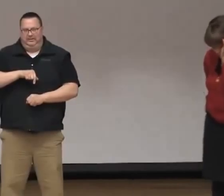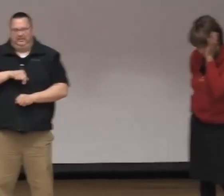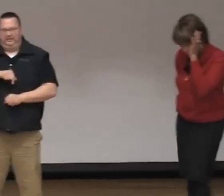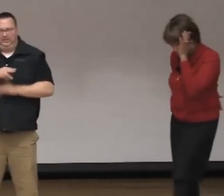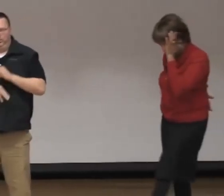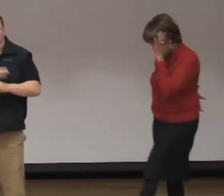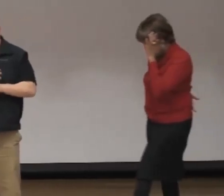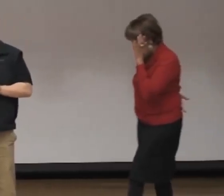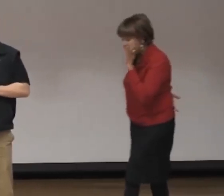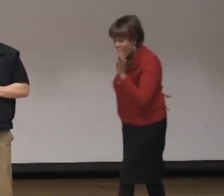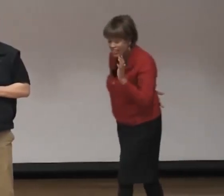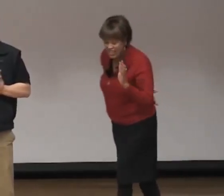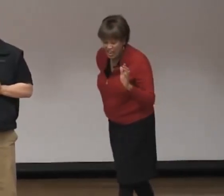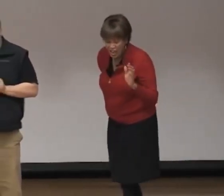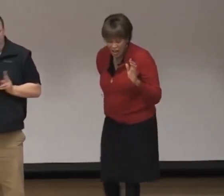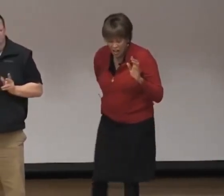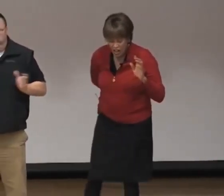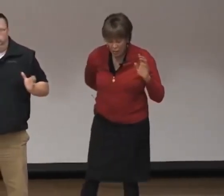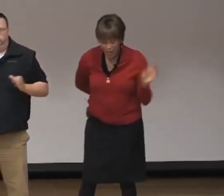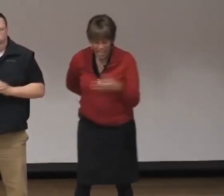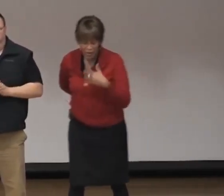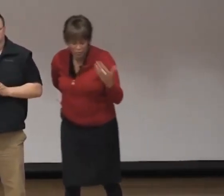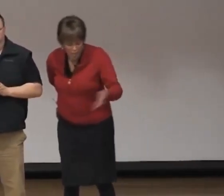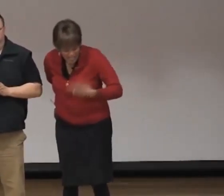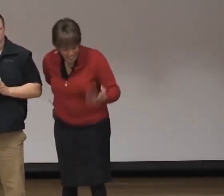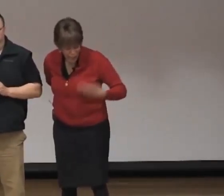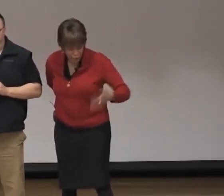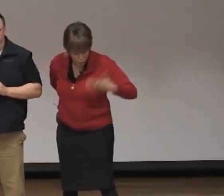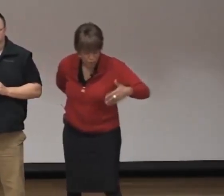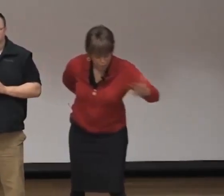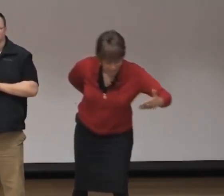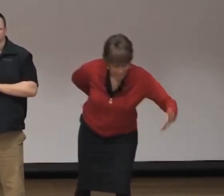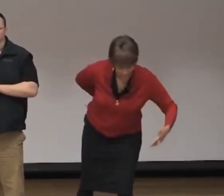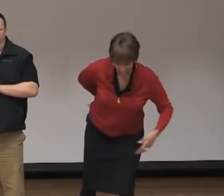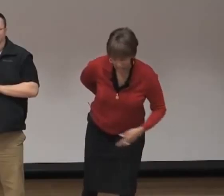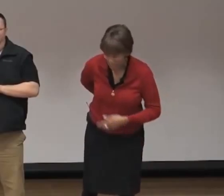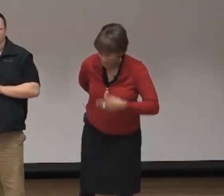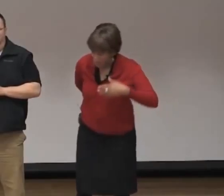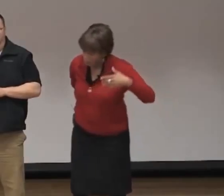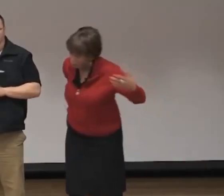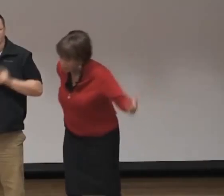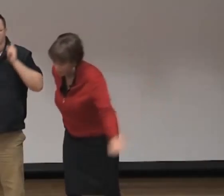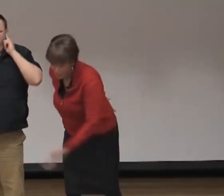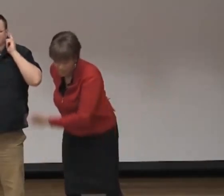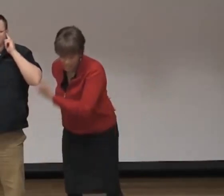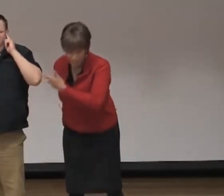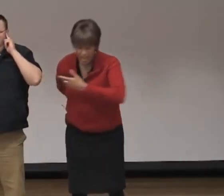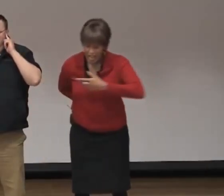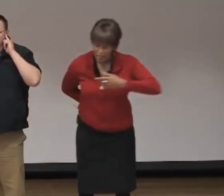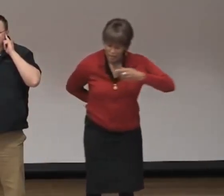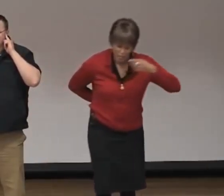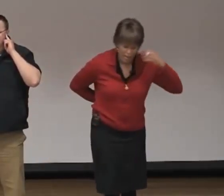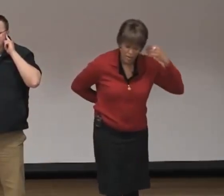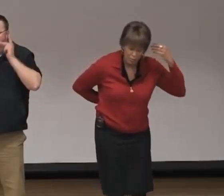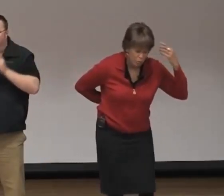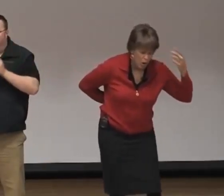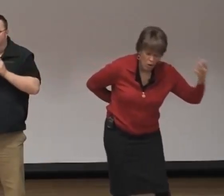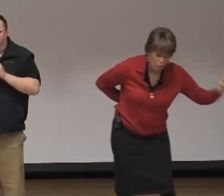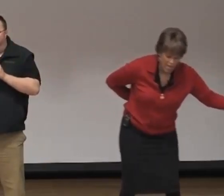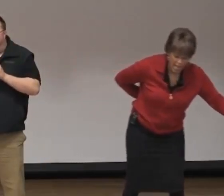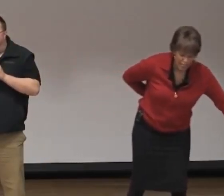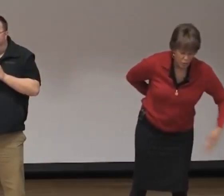tiny, and that we hear a message through the media and maybe through government sometimes and maybe